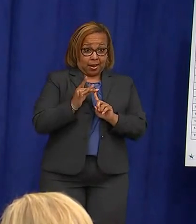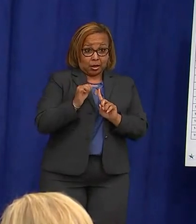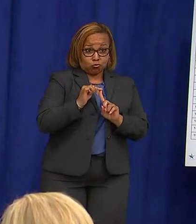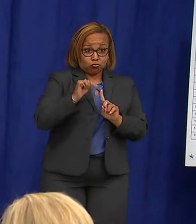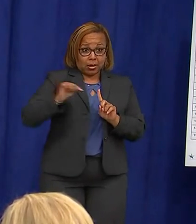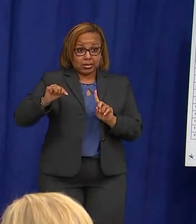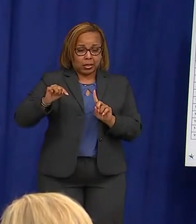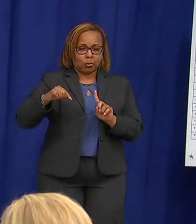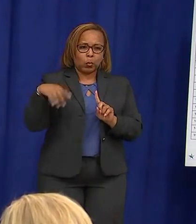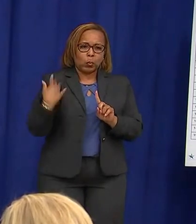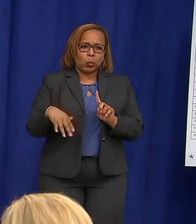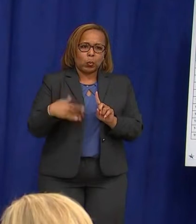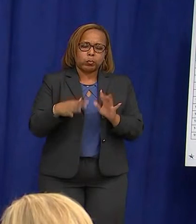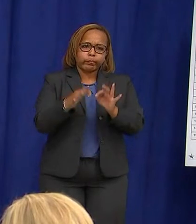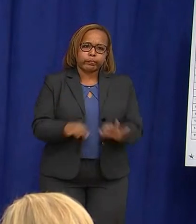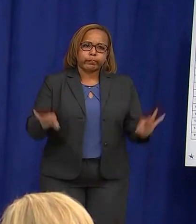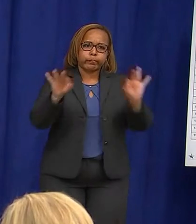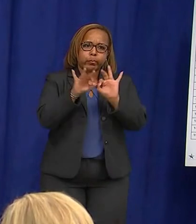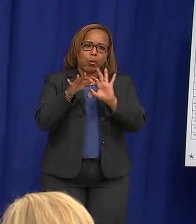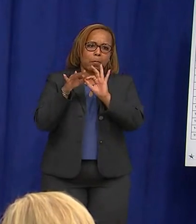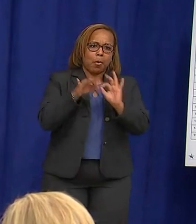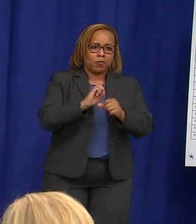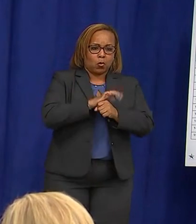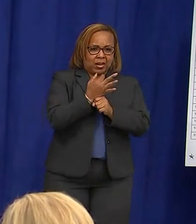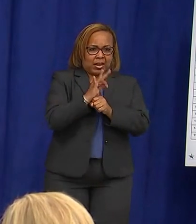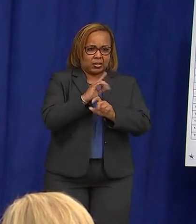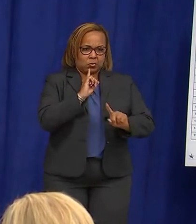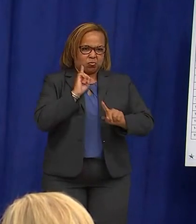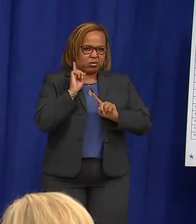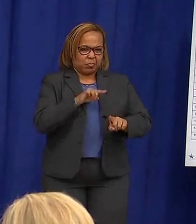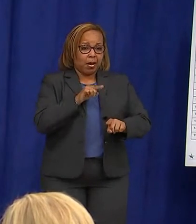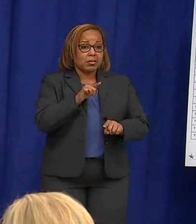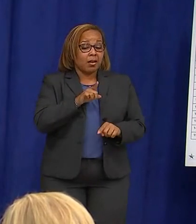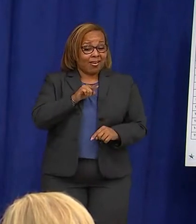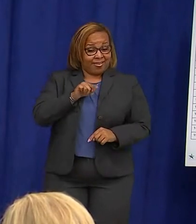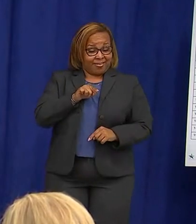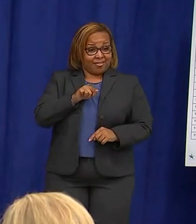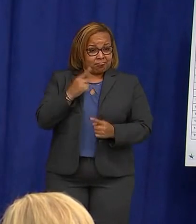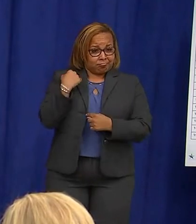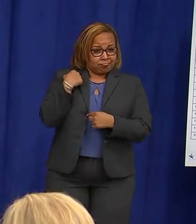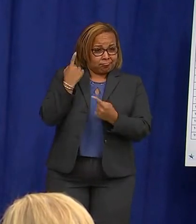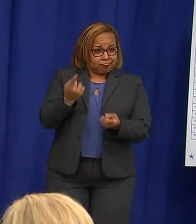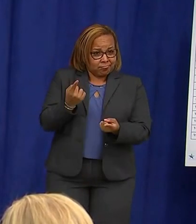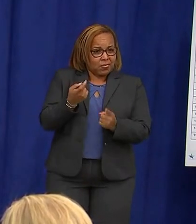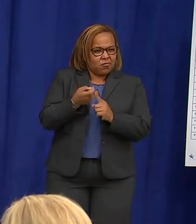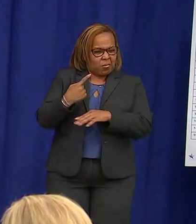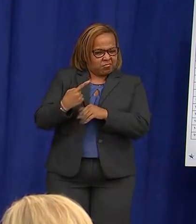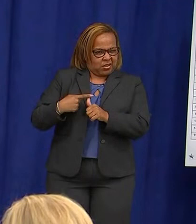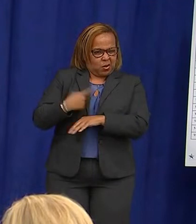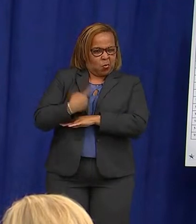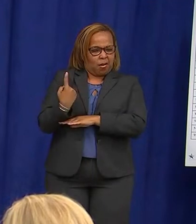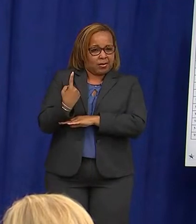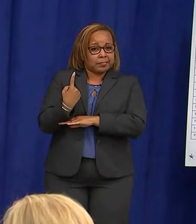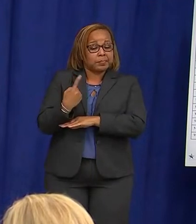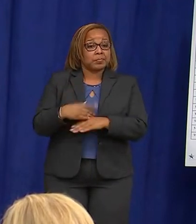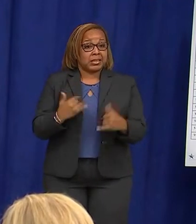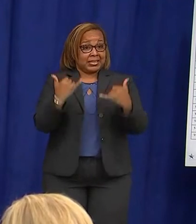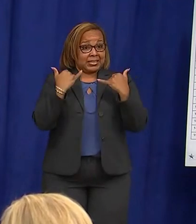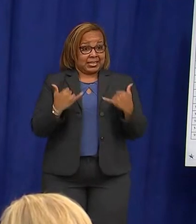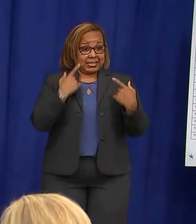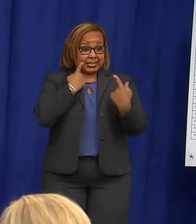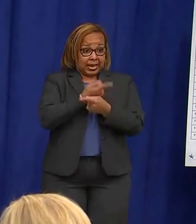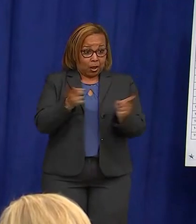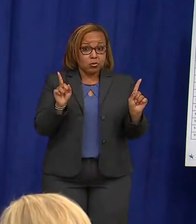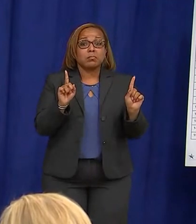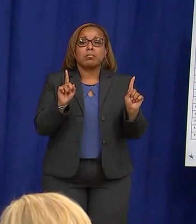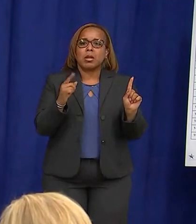is a core part of our COVID-19 response. It truly has been from day one. And today's